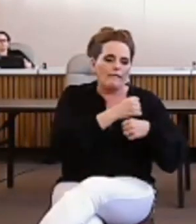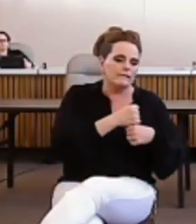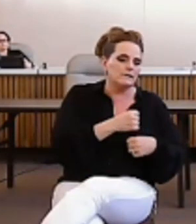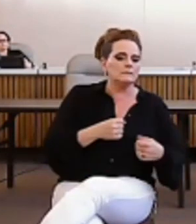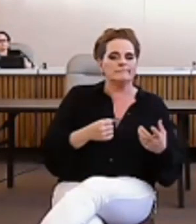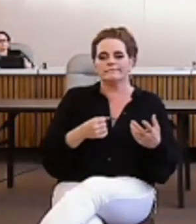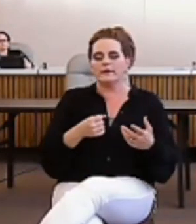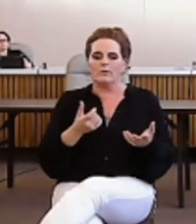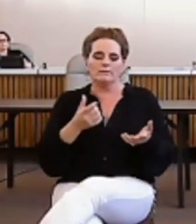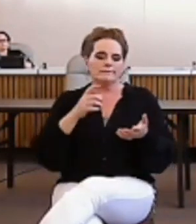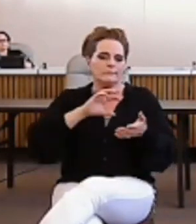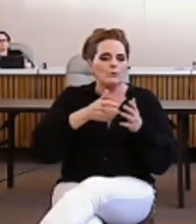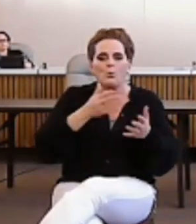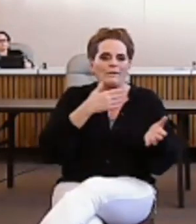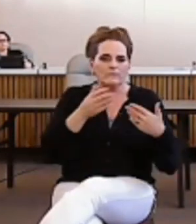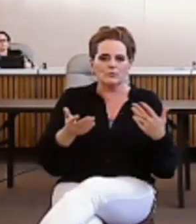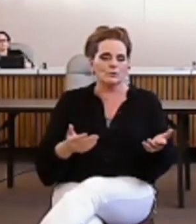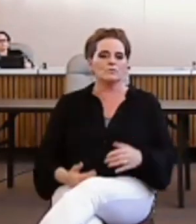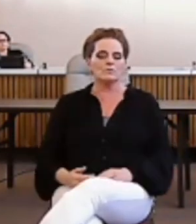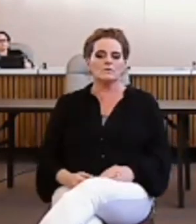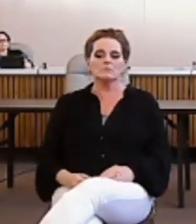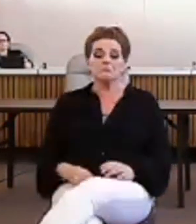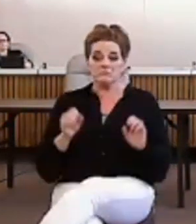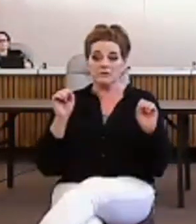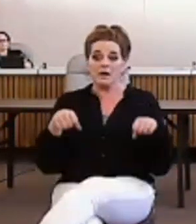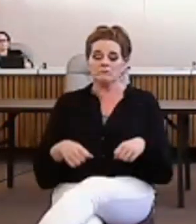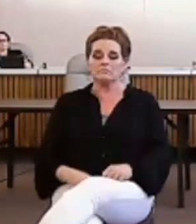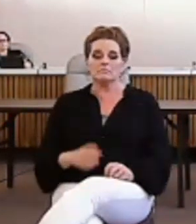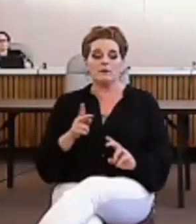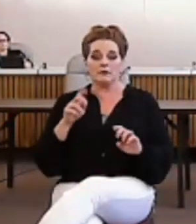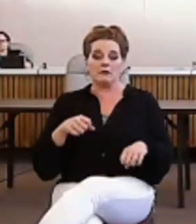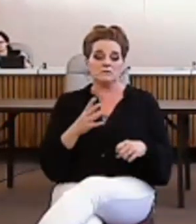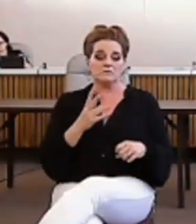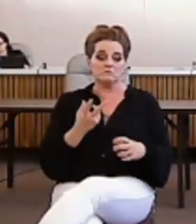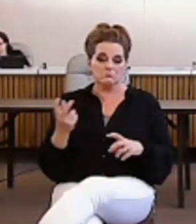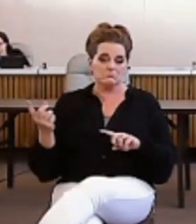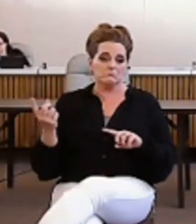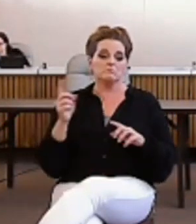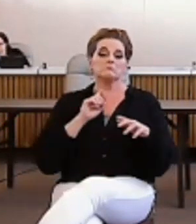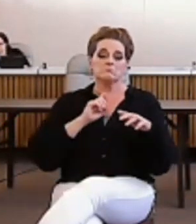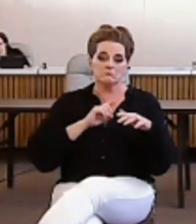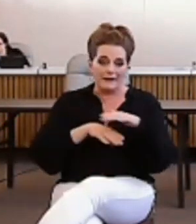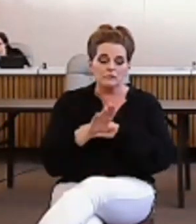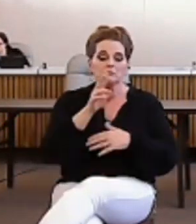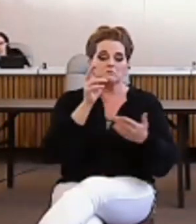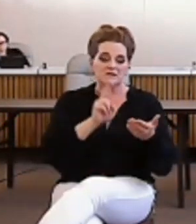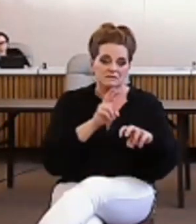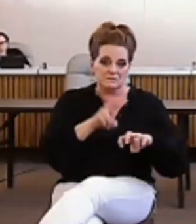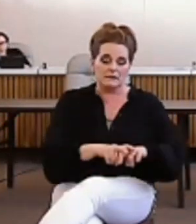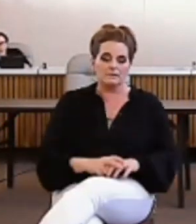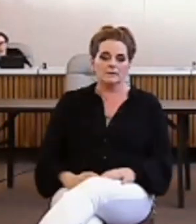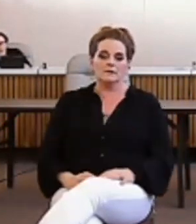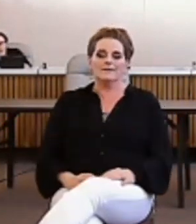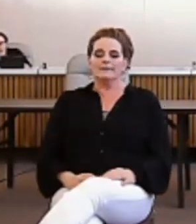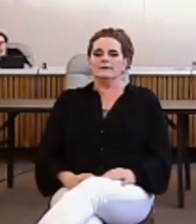or whatever, they can sit in and be, it's